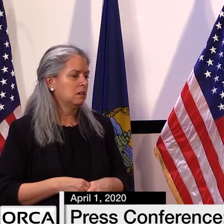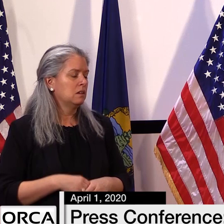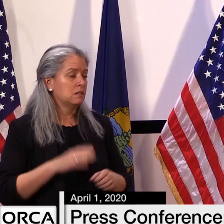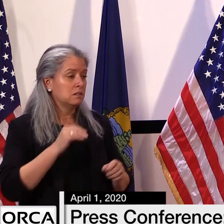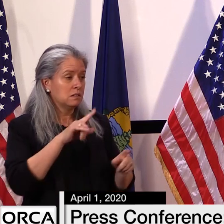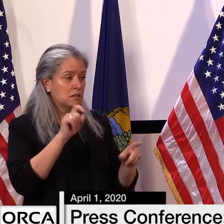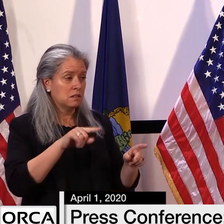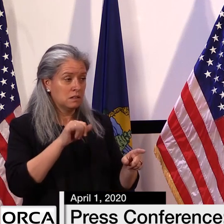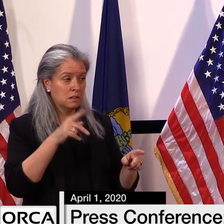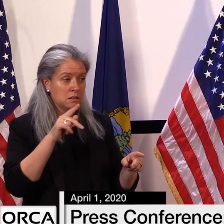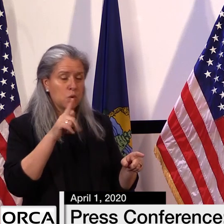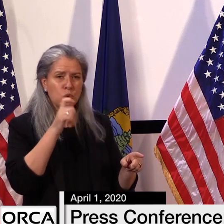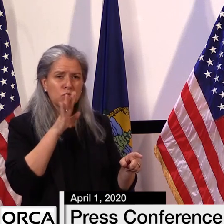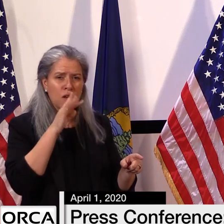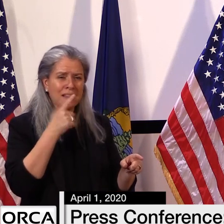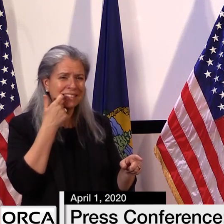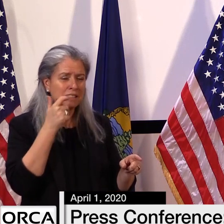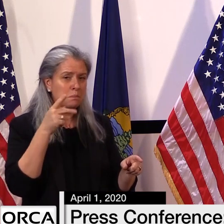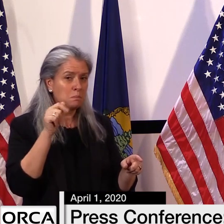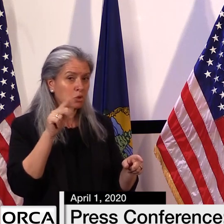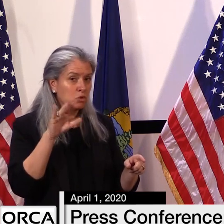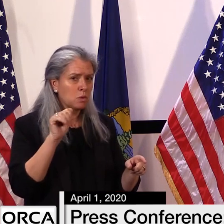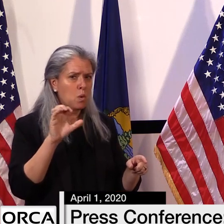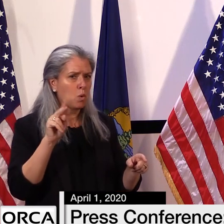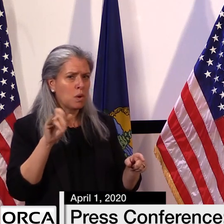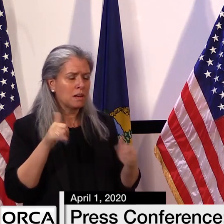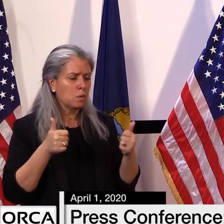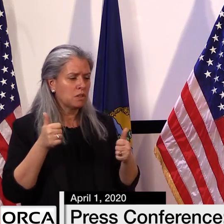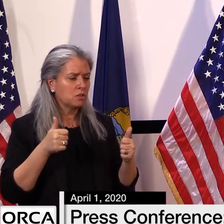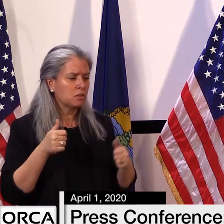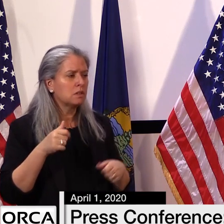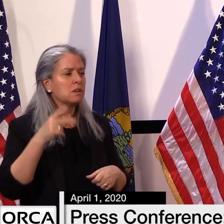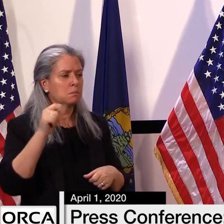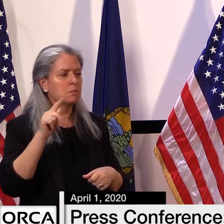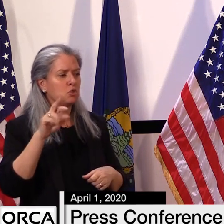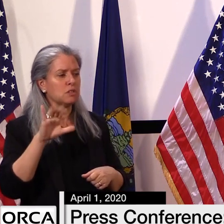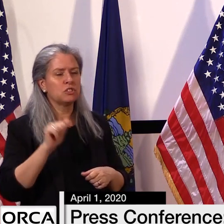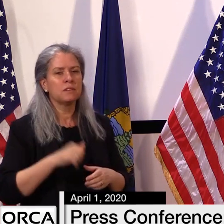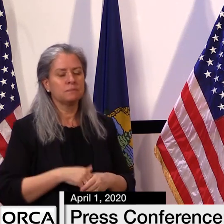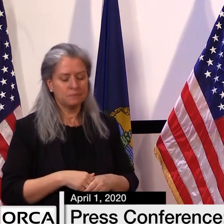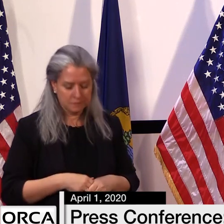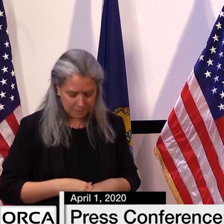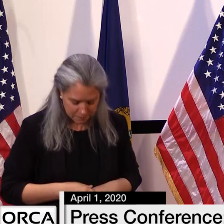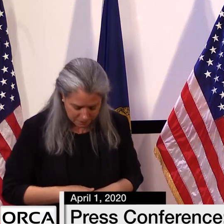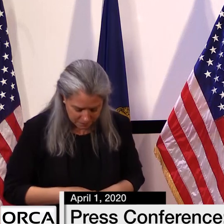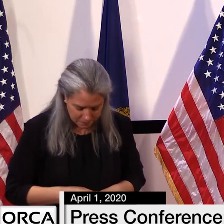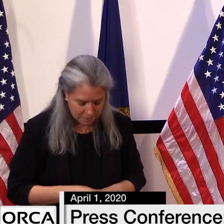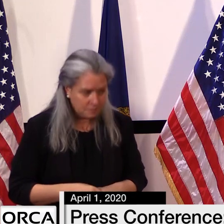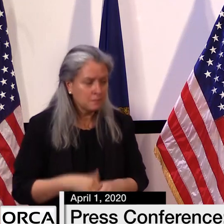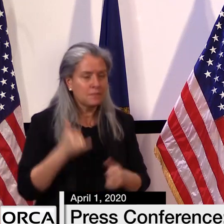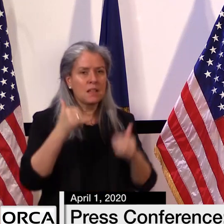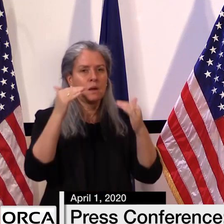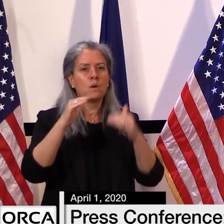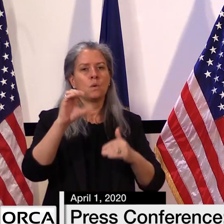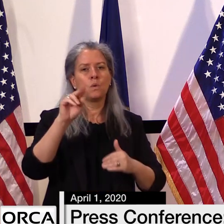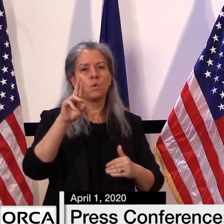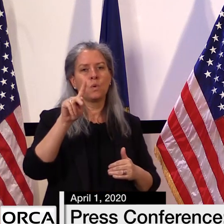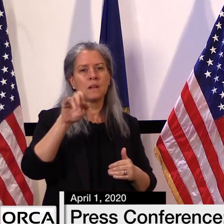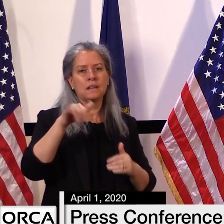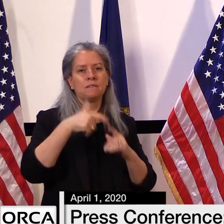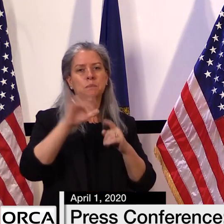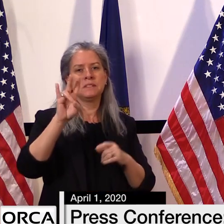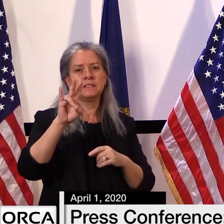Patricia? I'm sorry? Is this Patricia or Courtney? Oh, I'm sorry, this is Patricia. I'll be Michael. Okay. Courtney, 7 days.